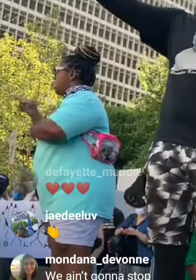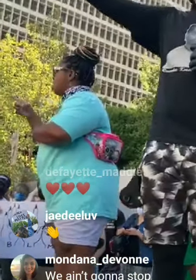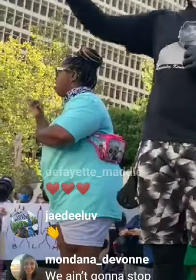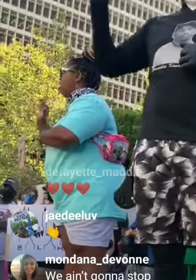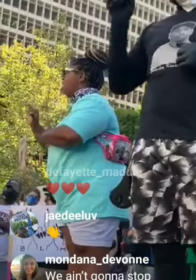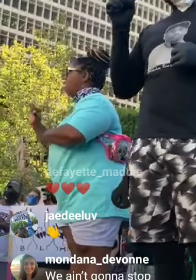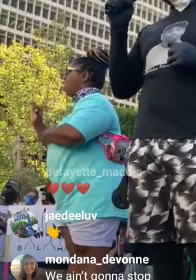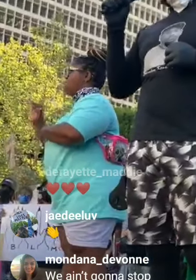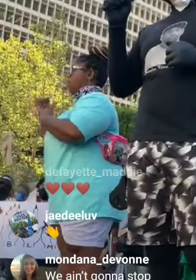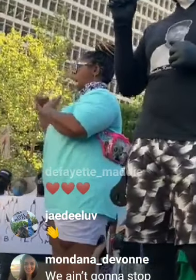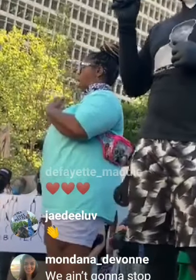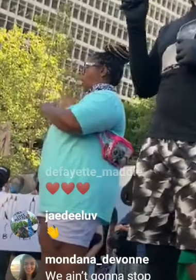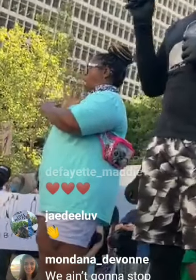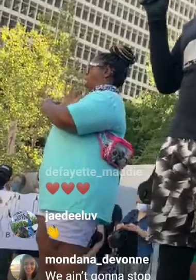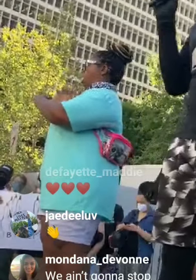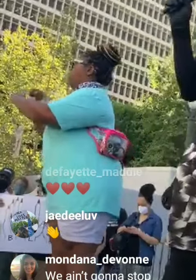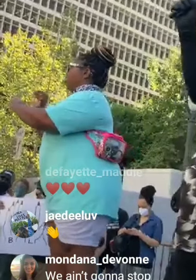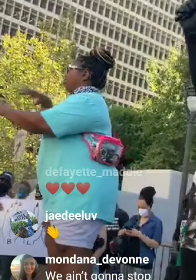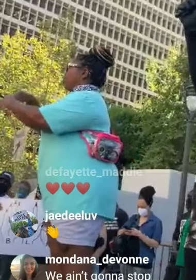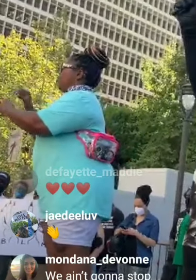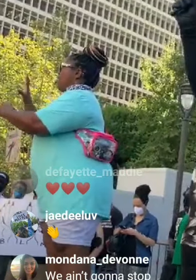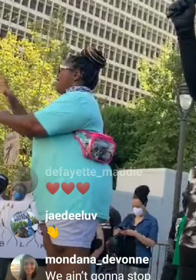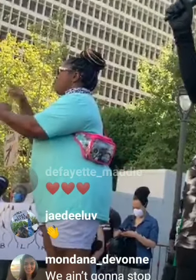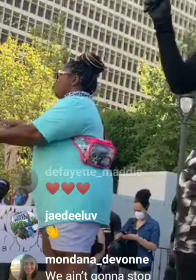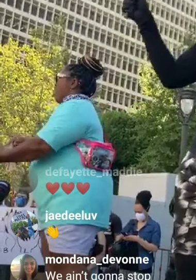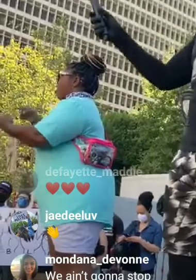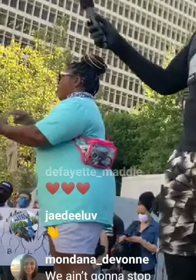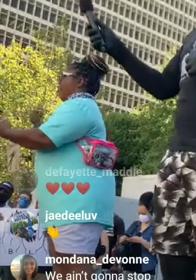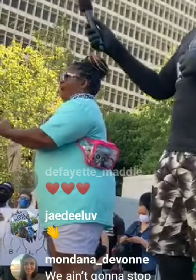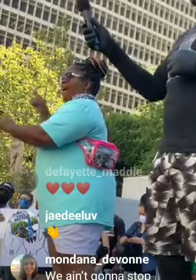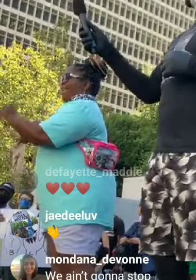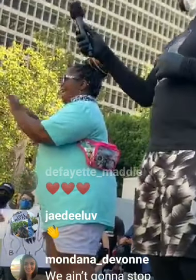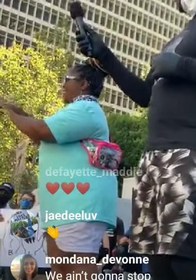breathe. Now I'm in the struggle singing. I can't